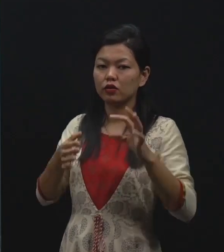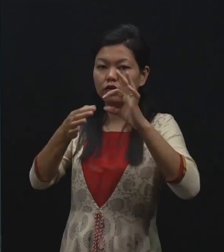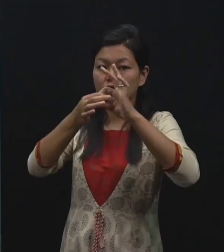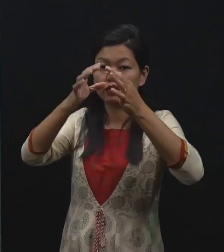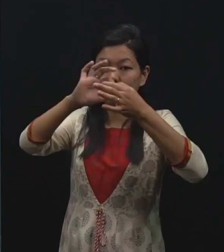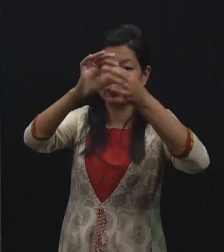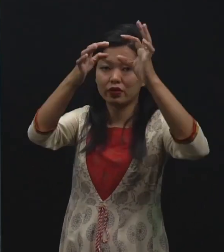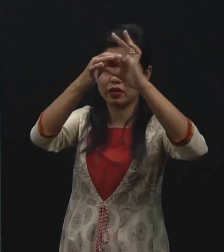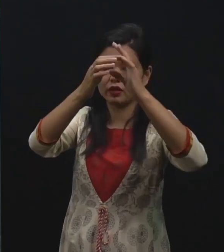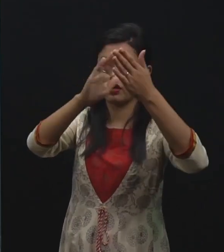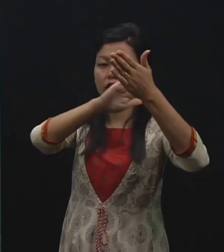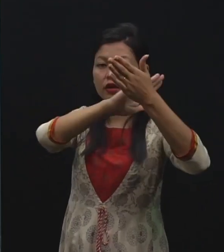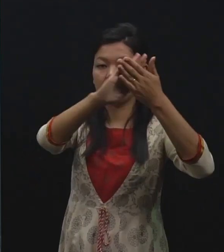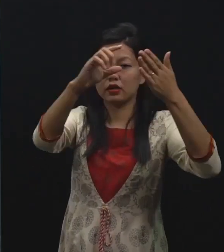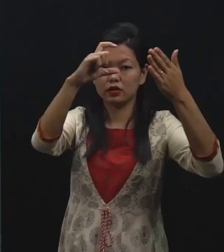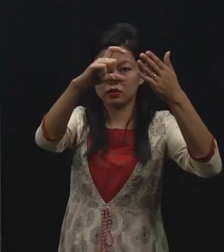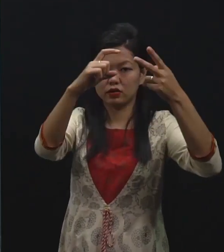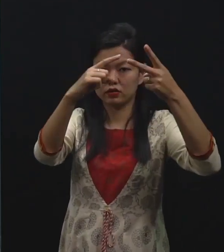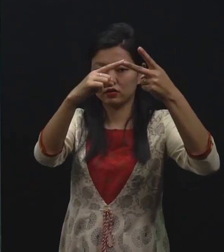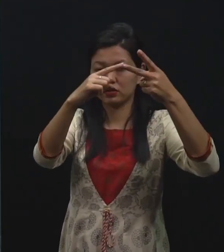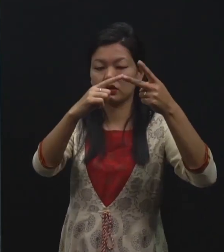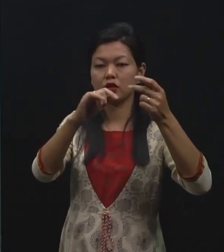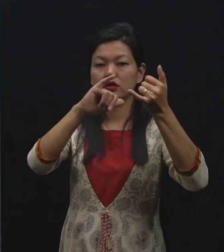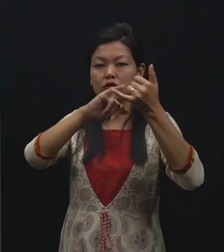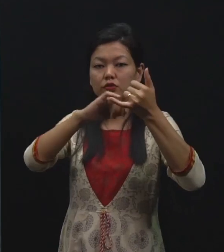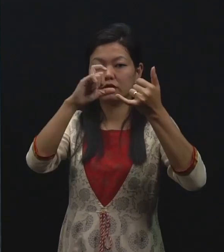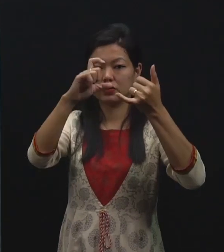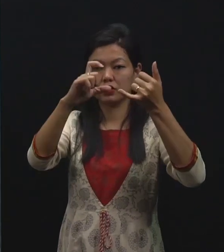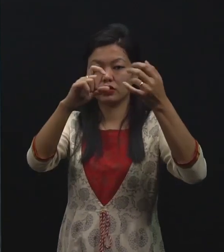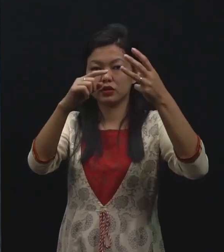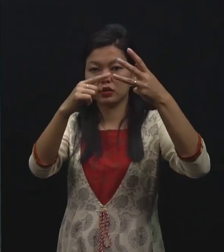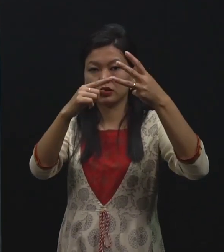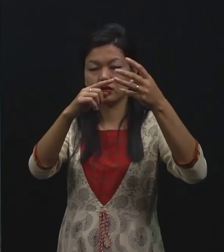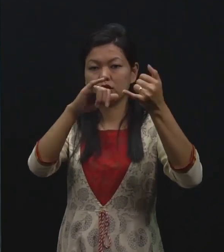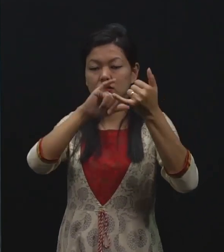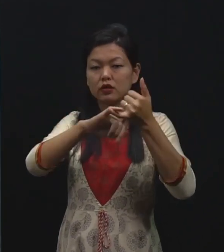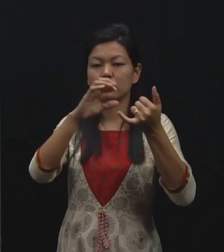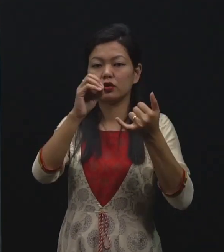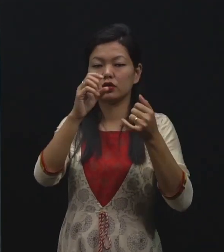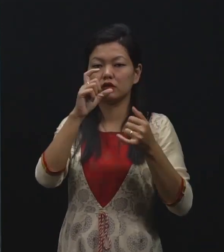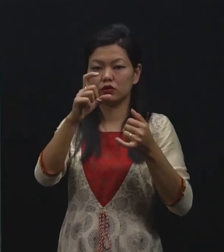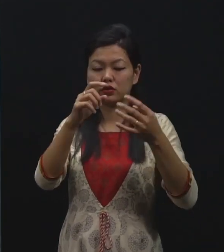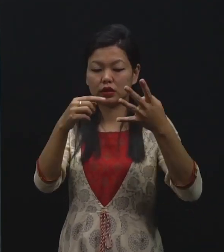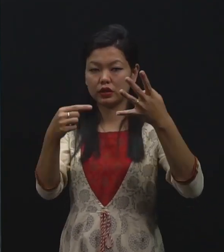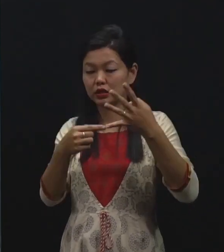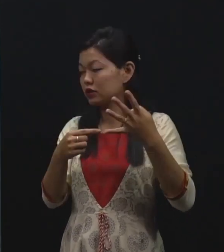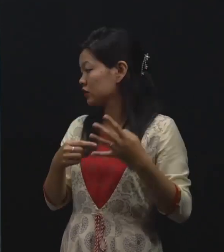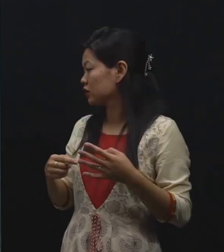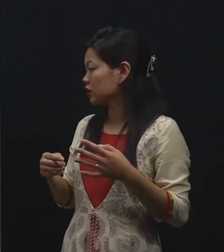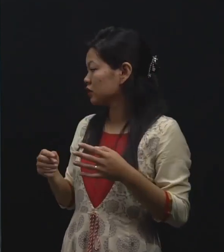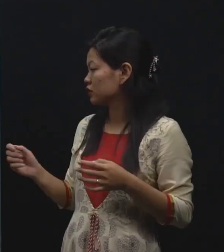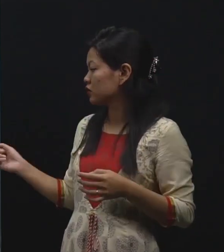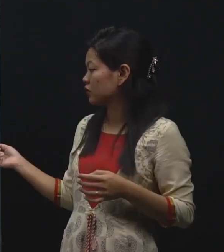correlated, this is how they run depending on one another, okay. So these are the differences of